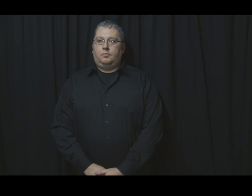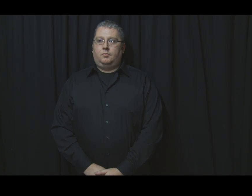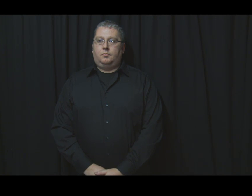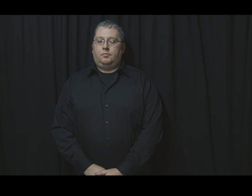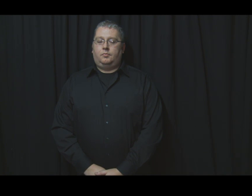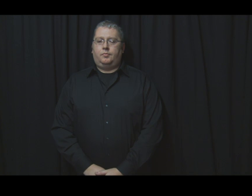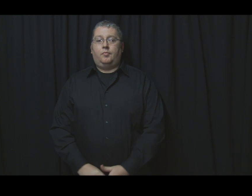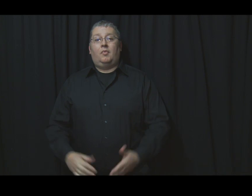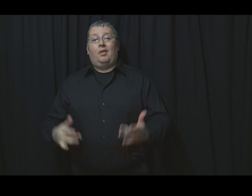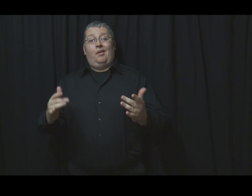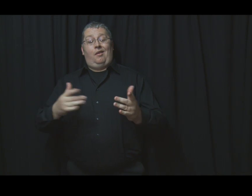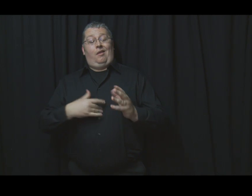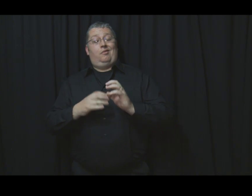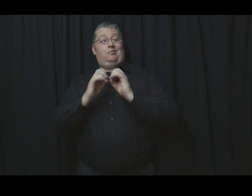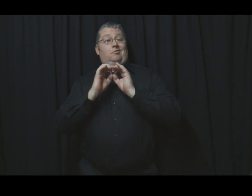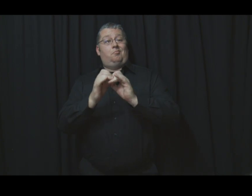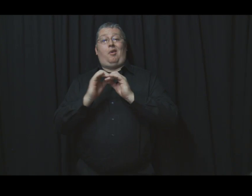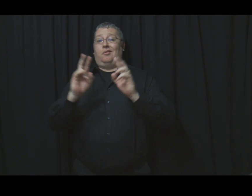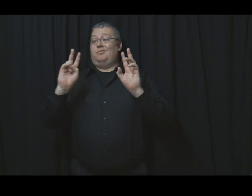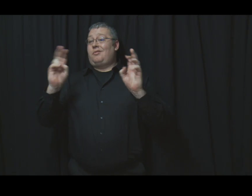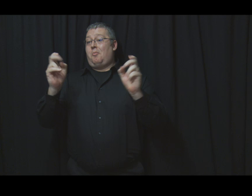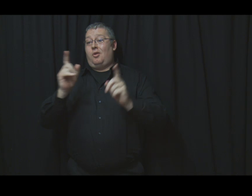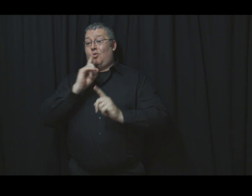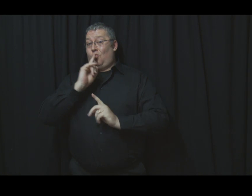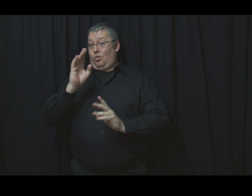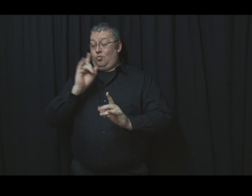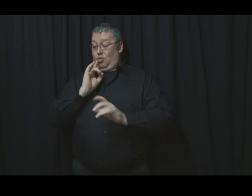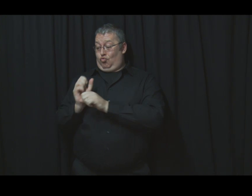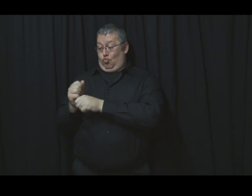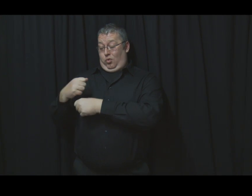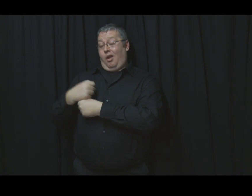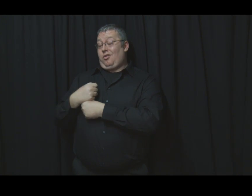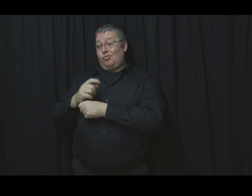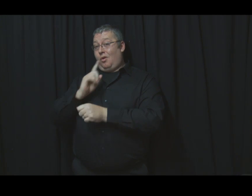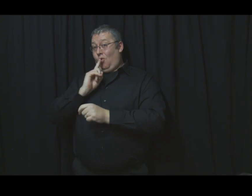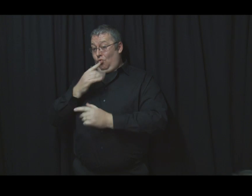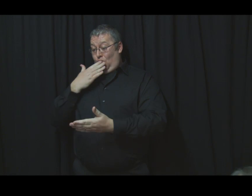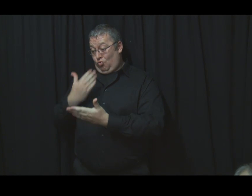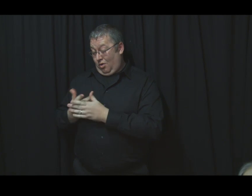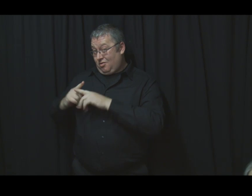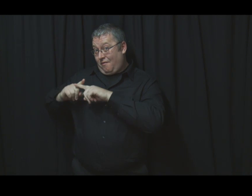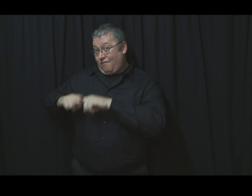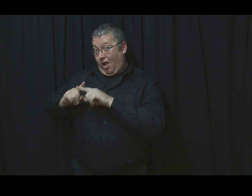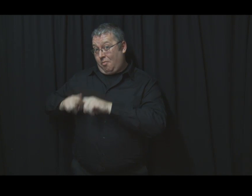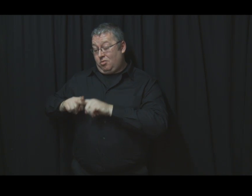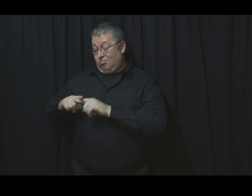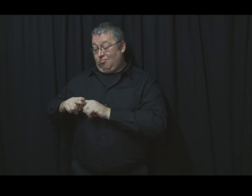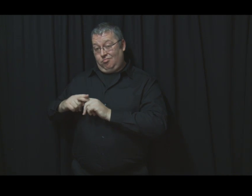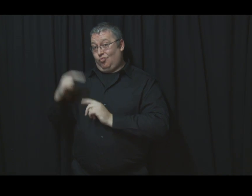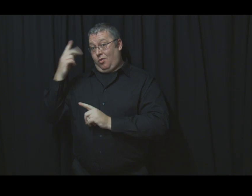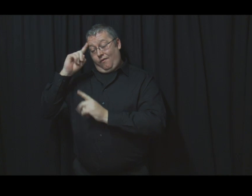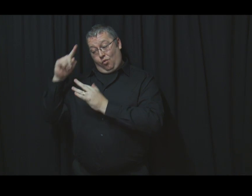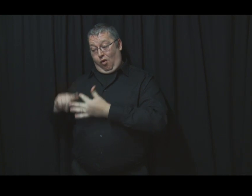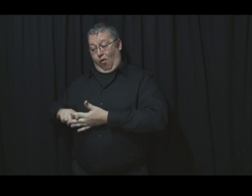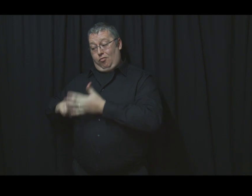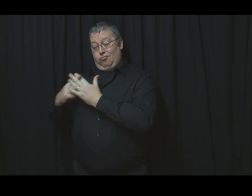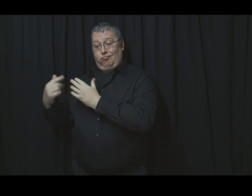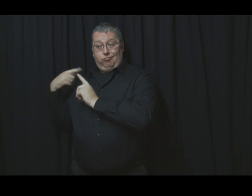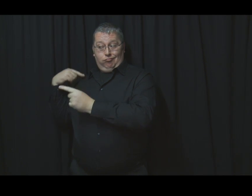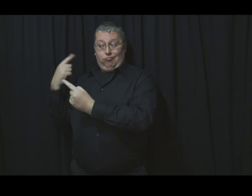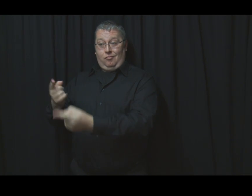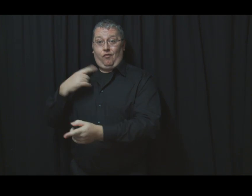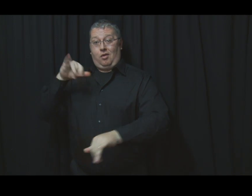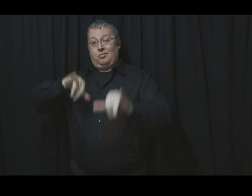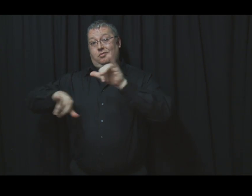Well, the debate topic was, is creation a viable model of origins in today's modern scientific era? And I made this statement at the end of